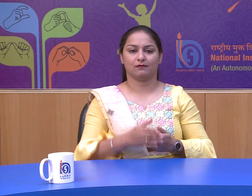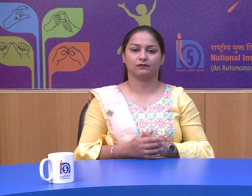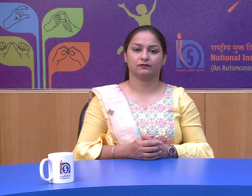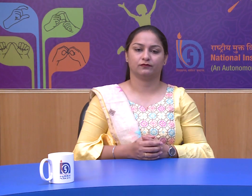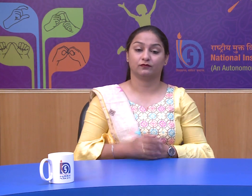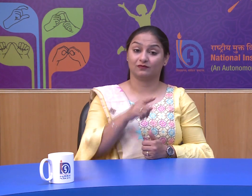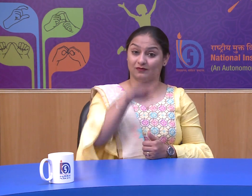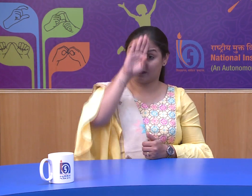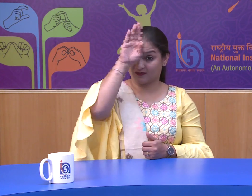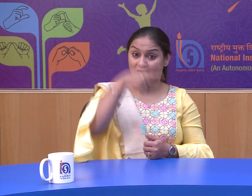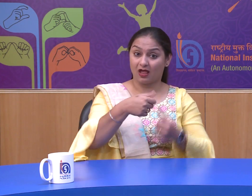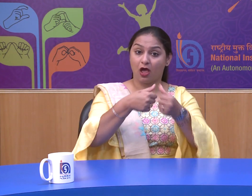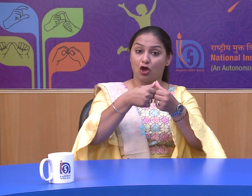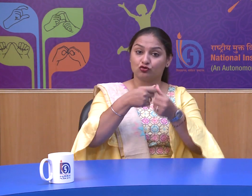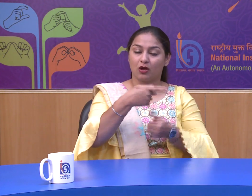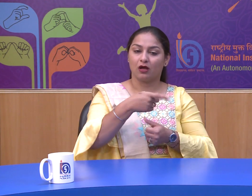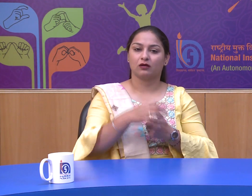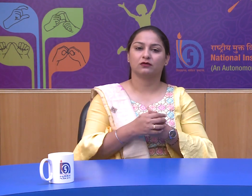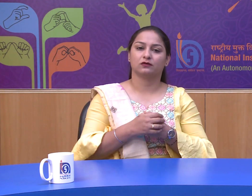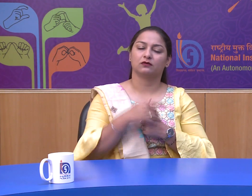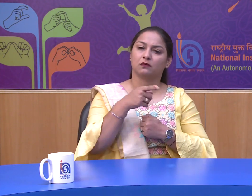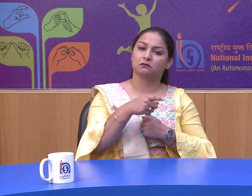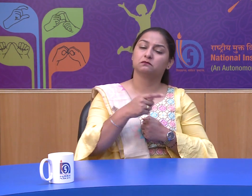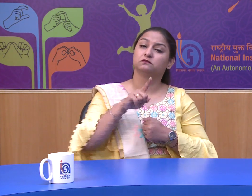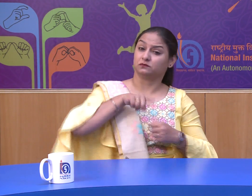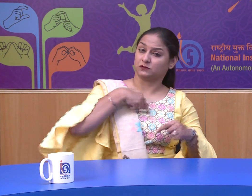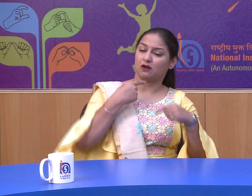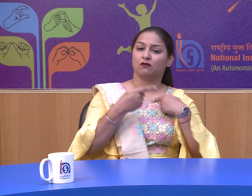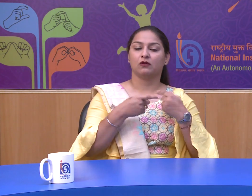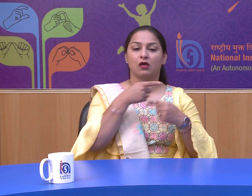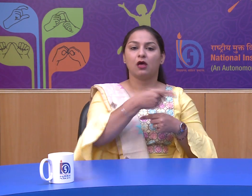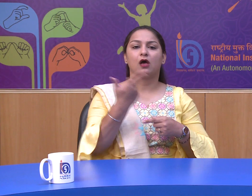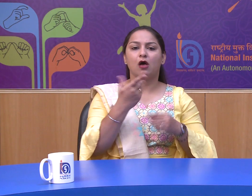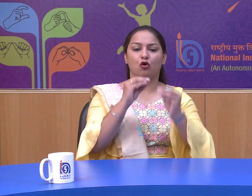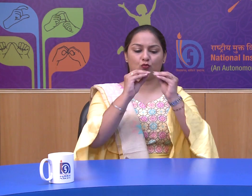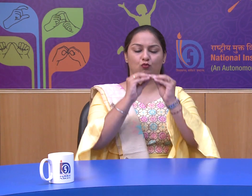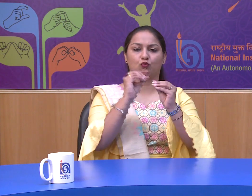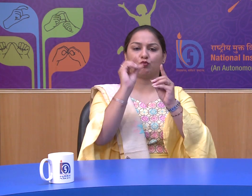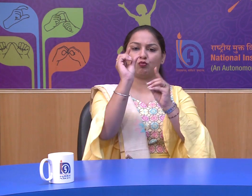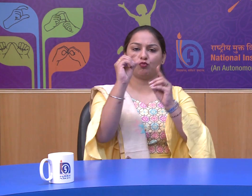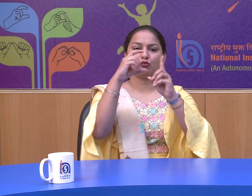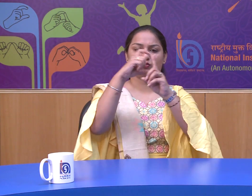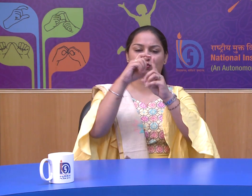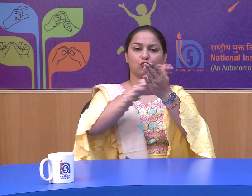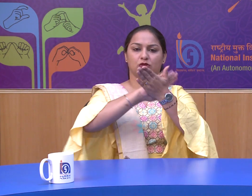The king Ashoka was himself a Buddhist, but he